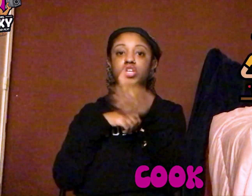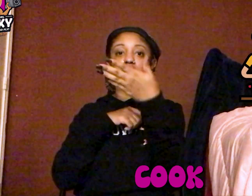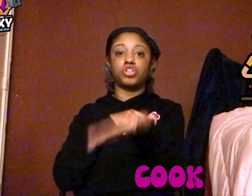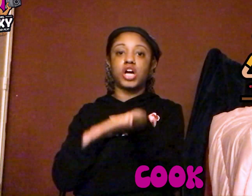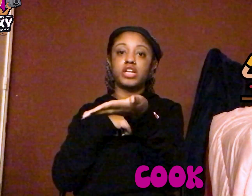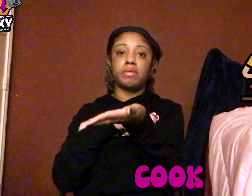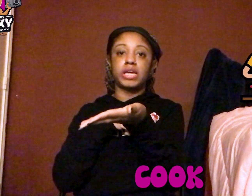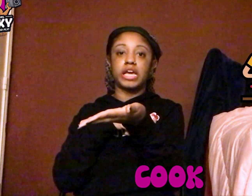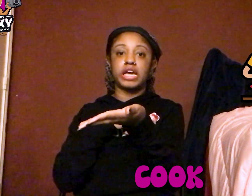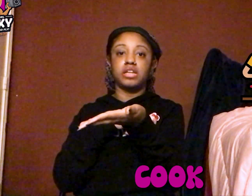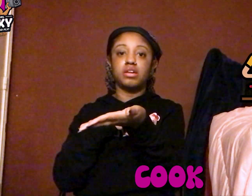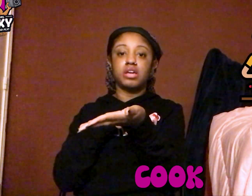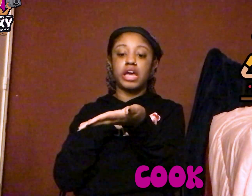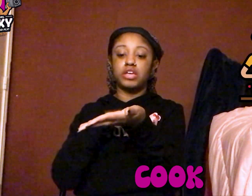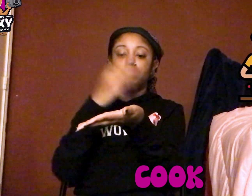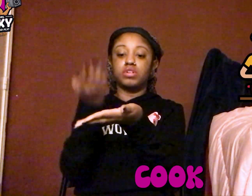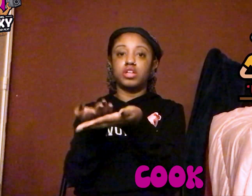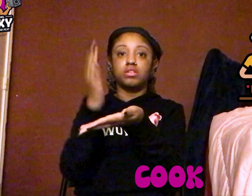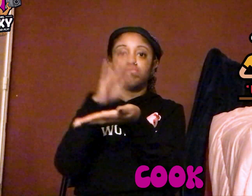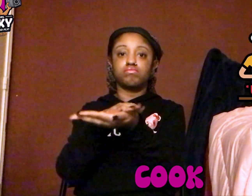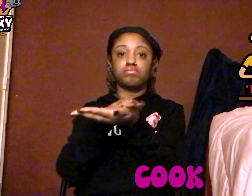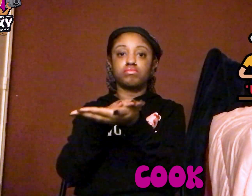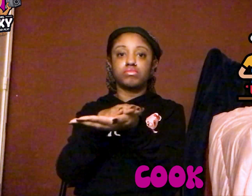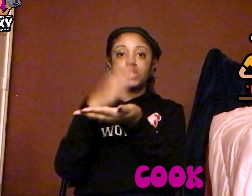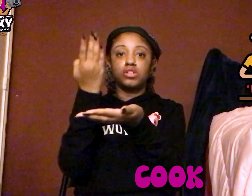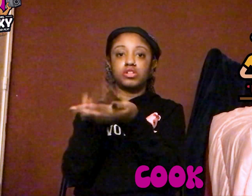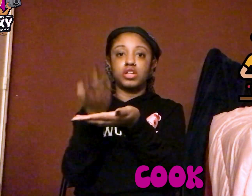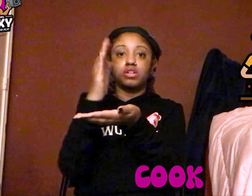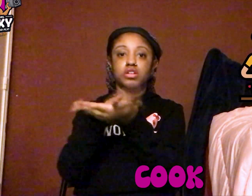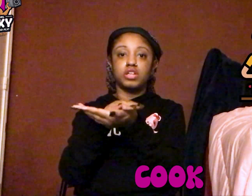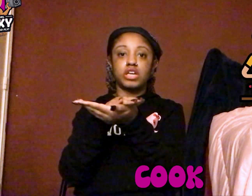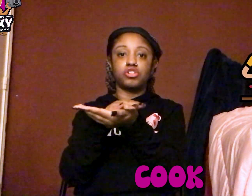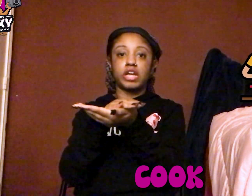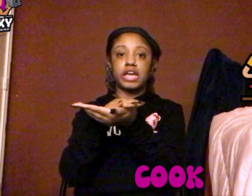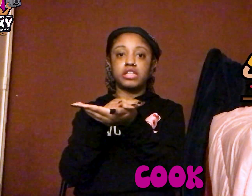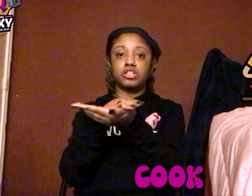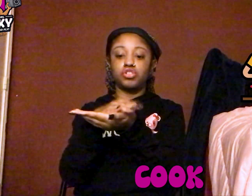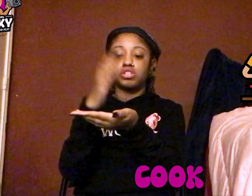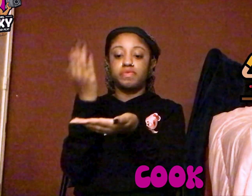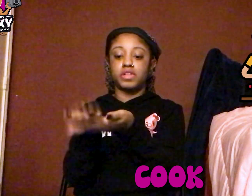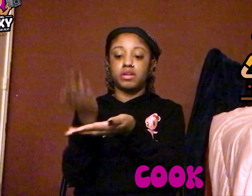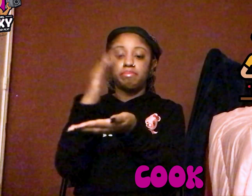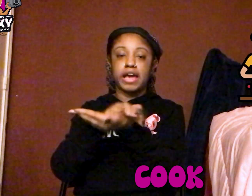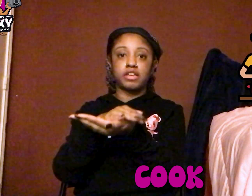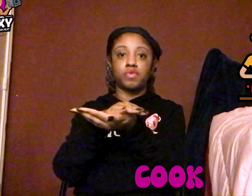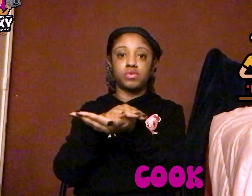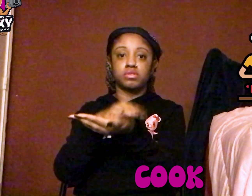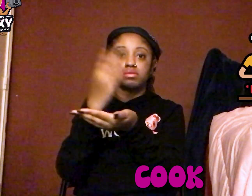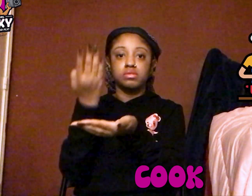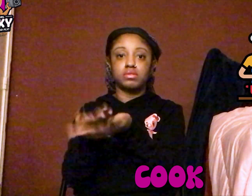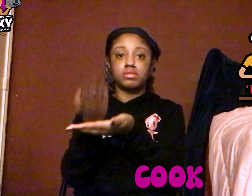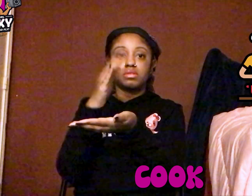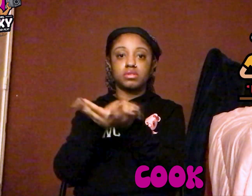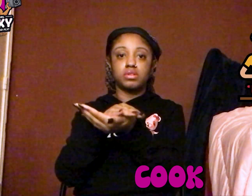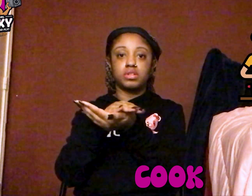get your non-dominant hand and you cook. Cook. You get your hands and you just flip back and forth.